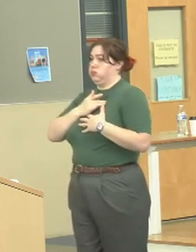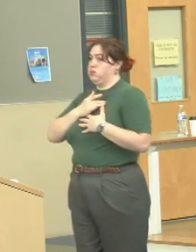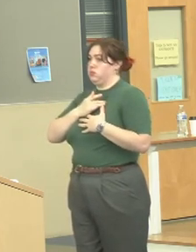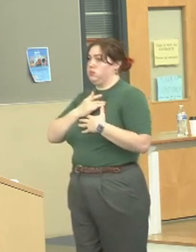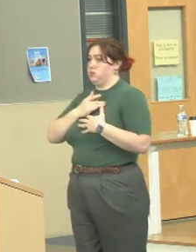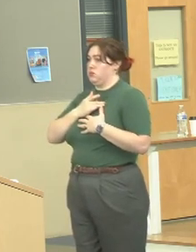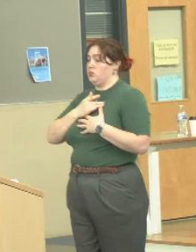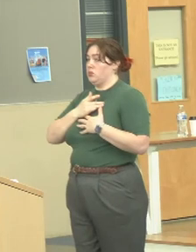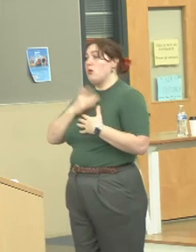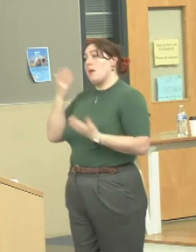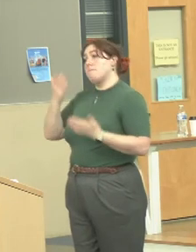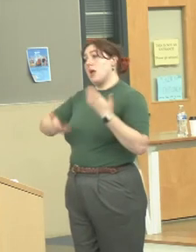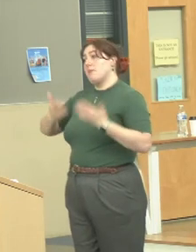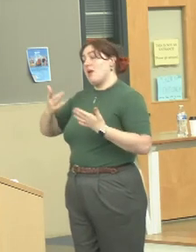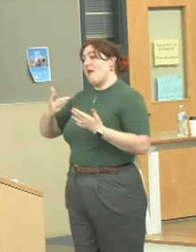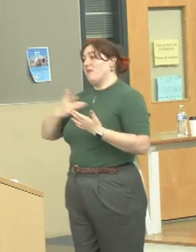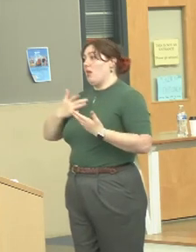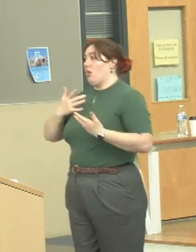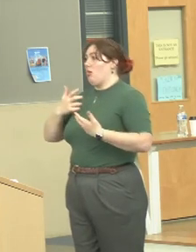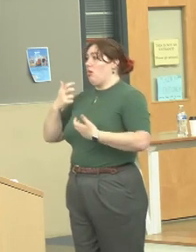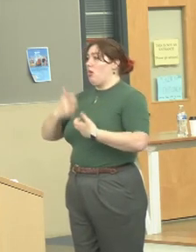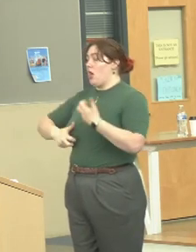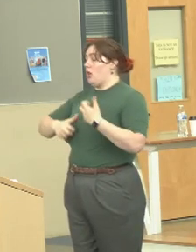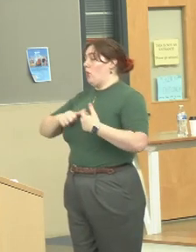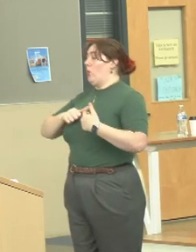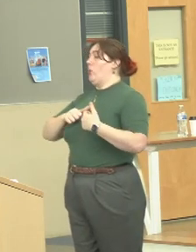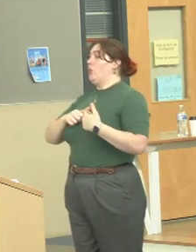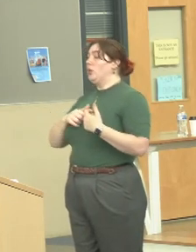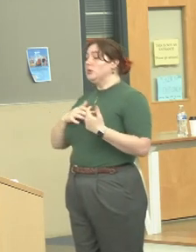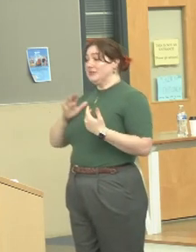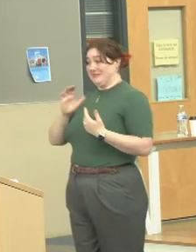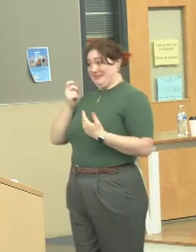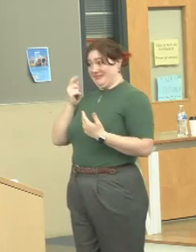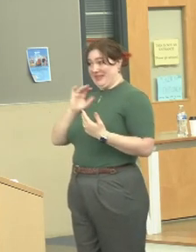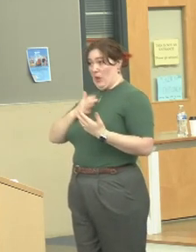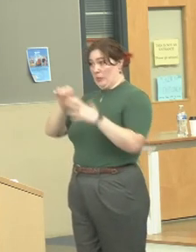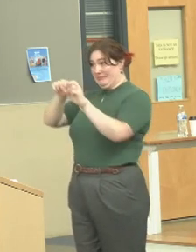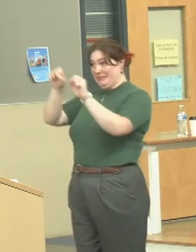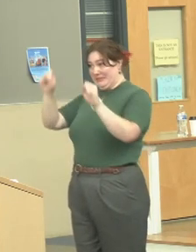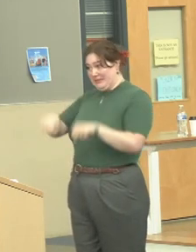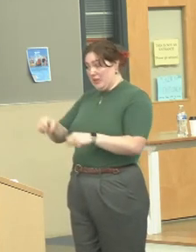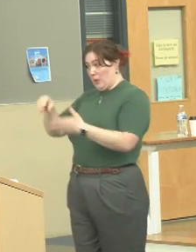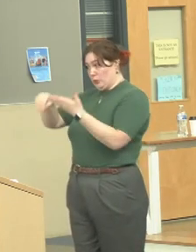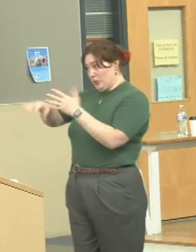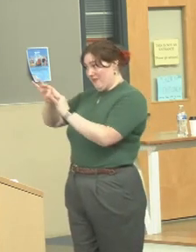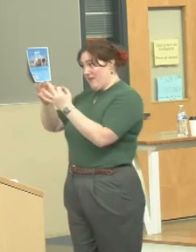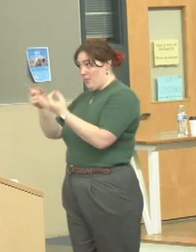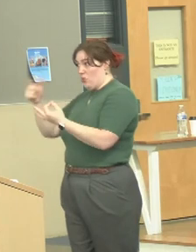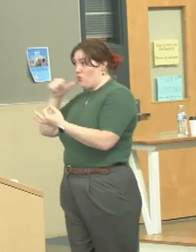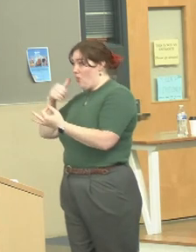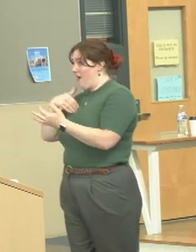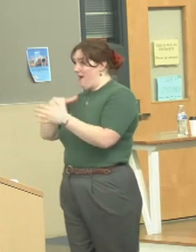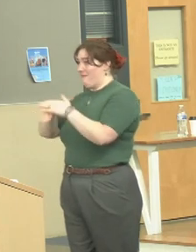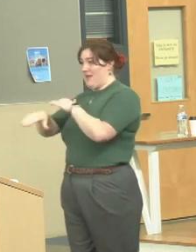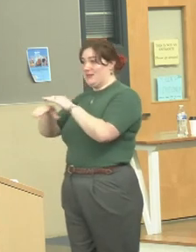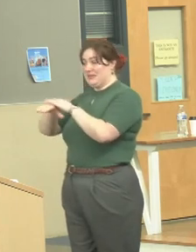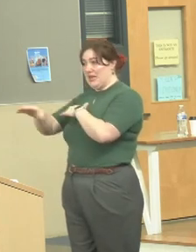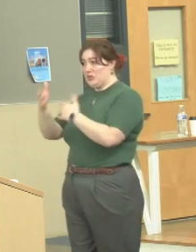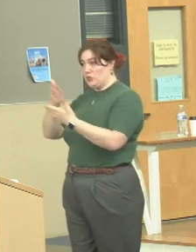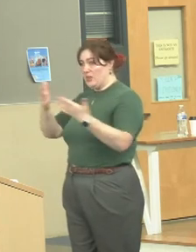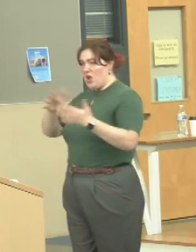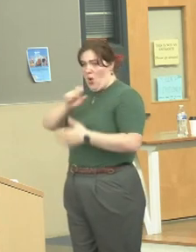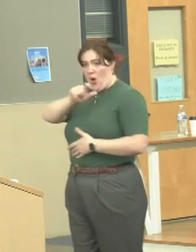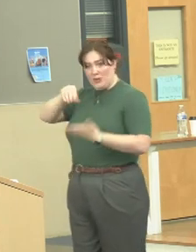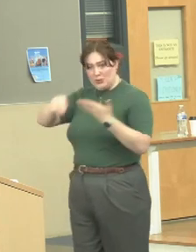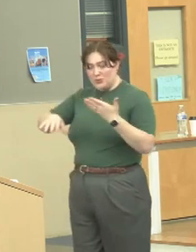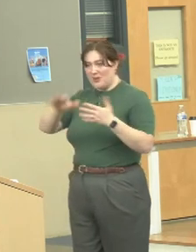much as this might seem hard, throughout our system, we have students and families who do not have access to some of the things we think every student